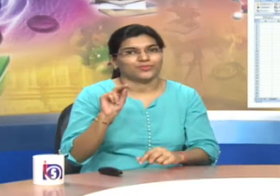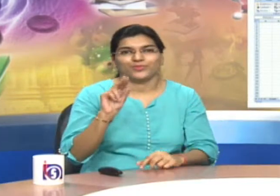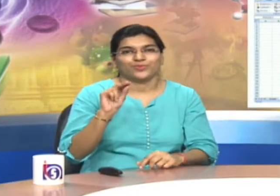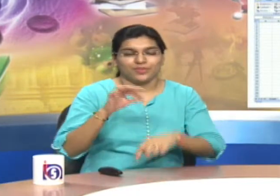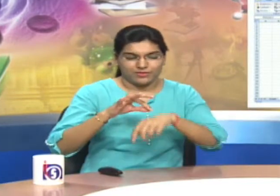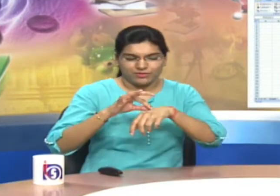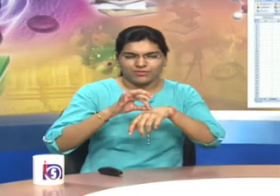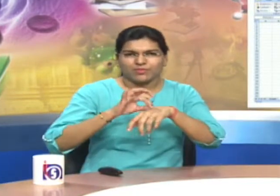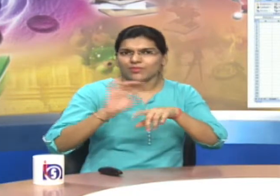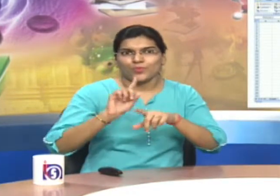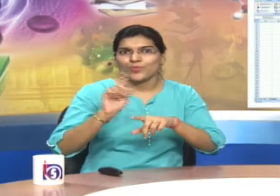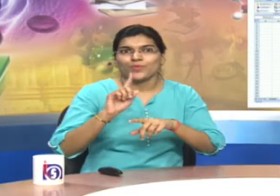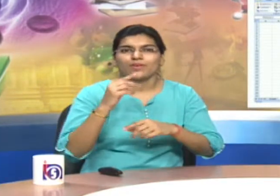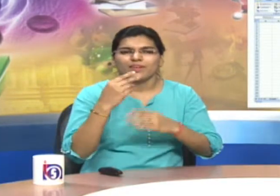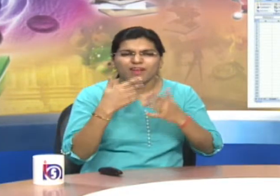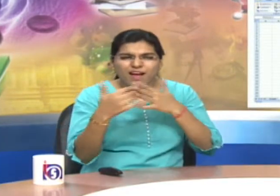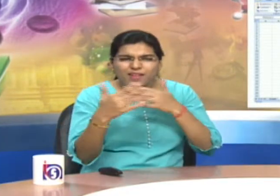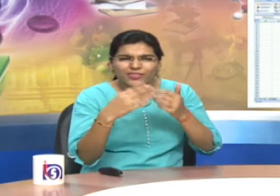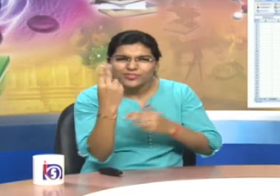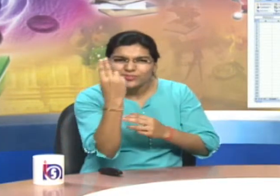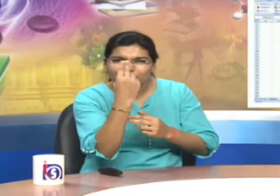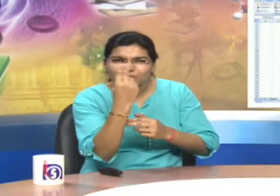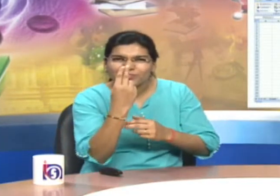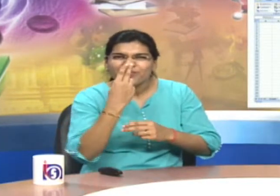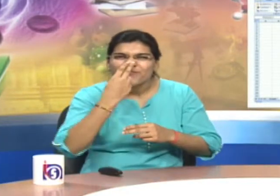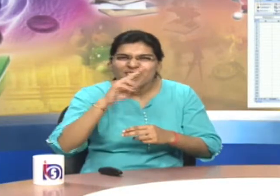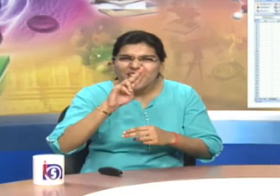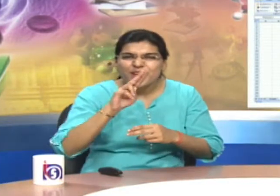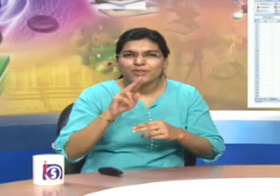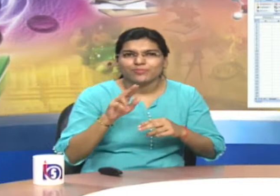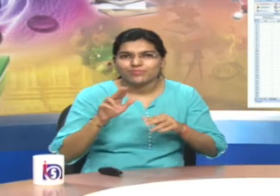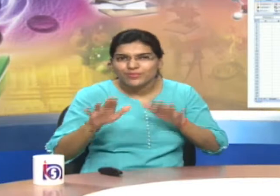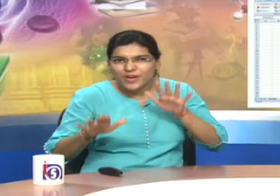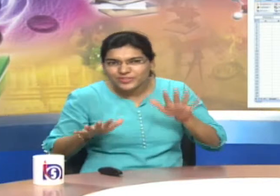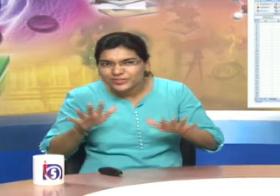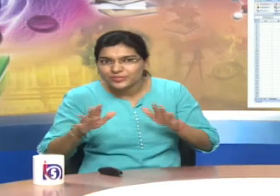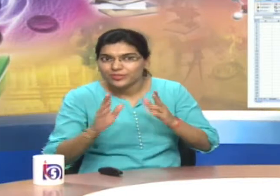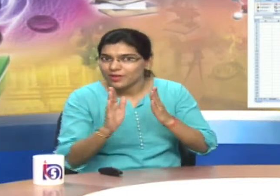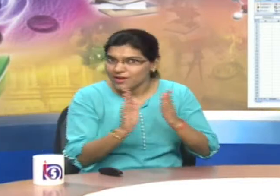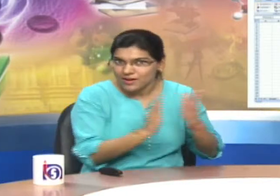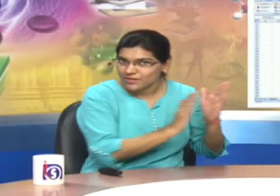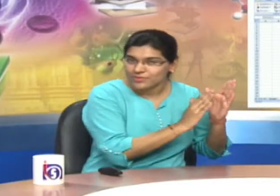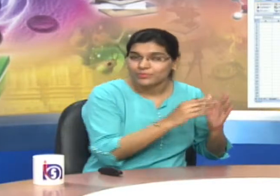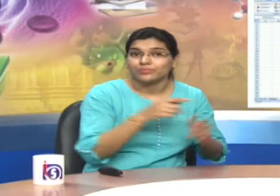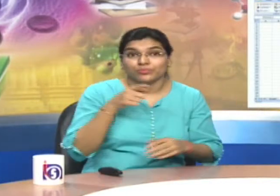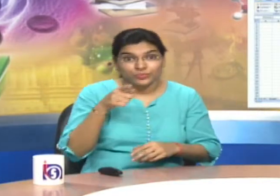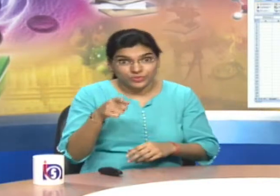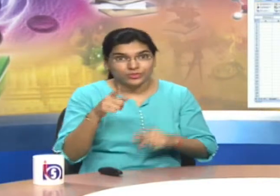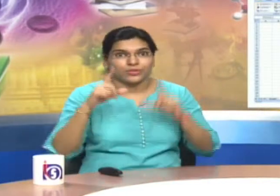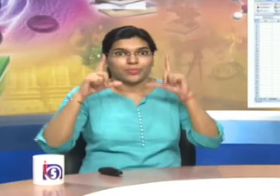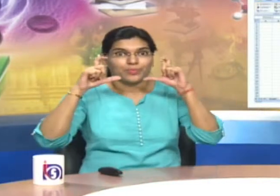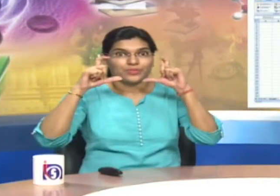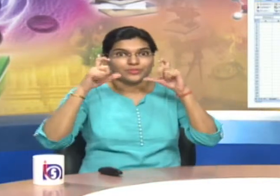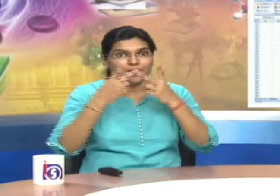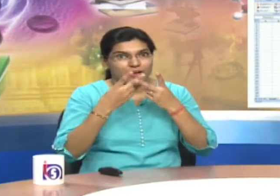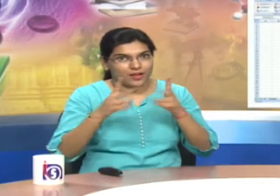and these are not the original pictures, these are just the virtual funny images.